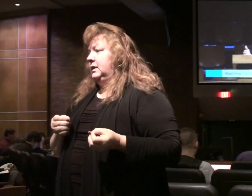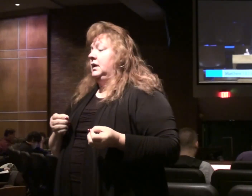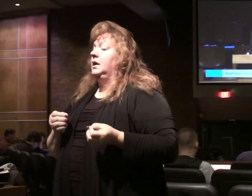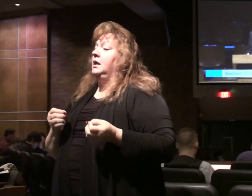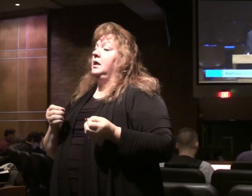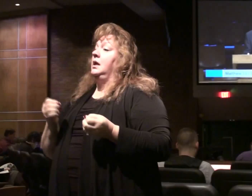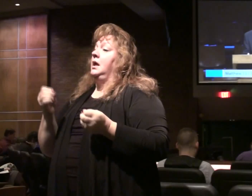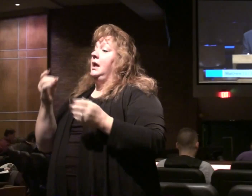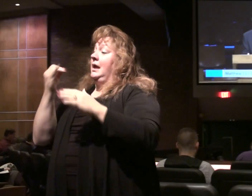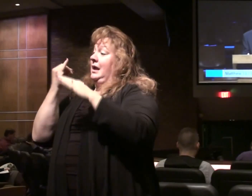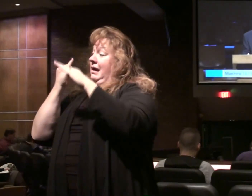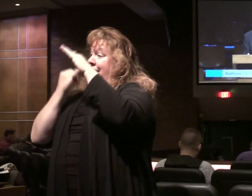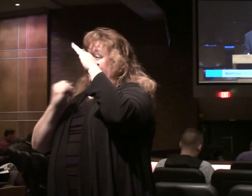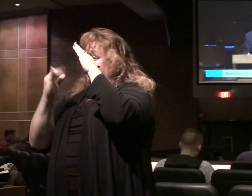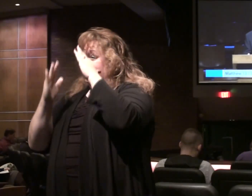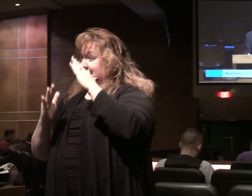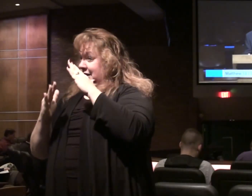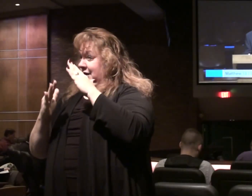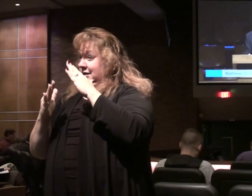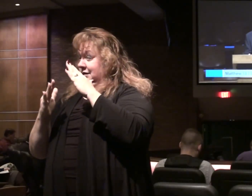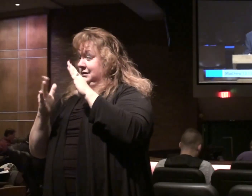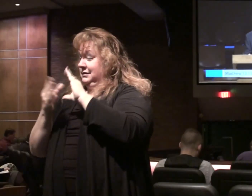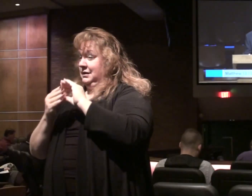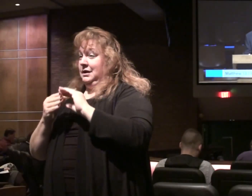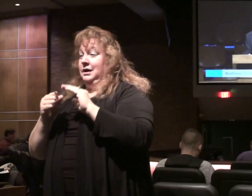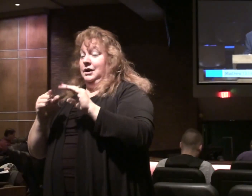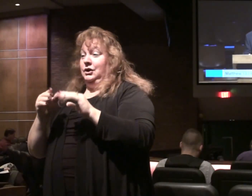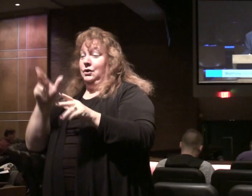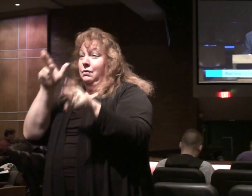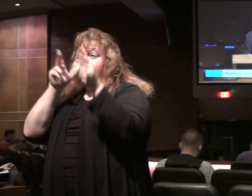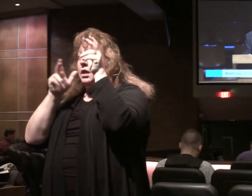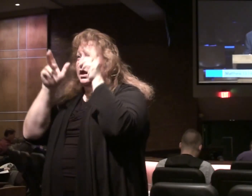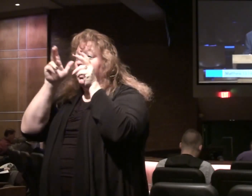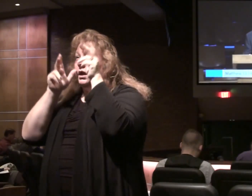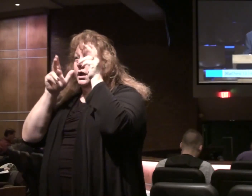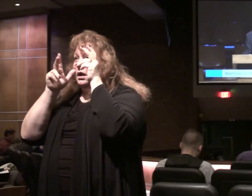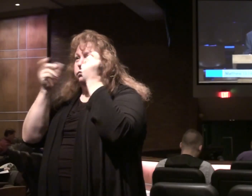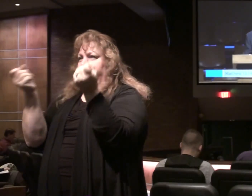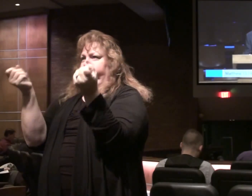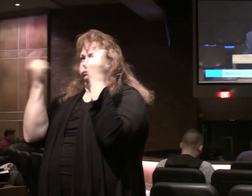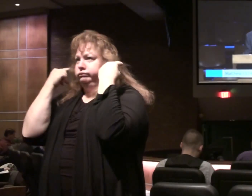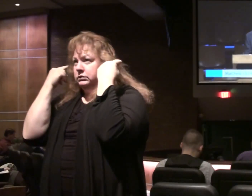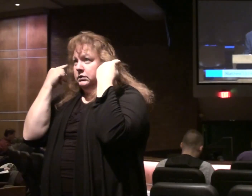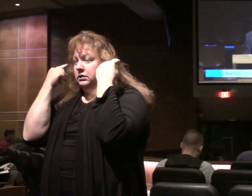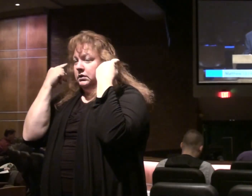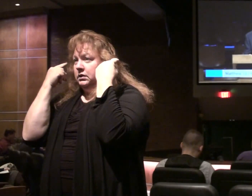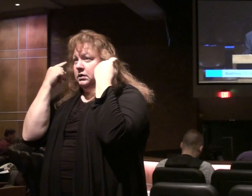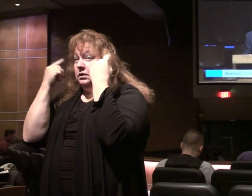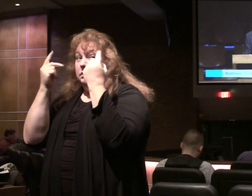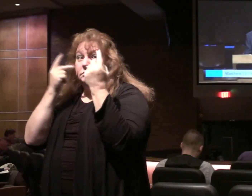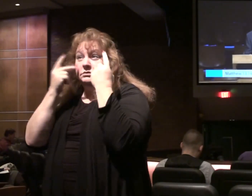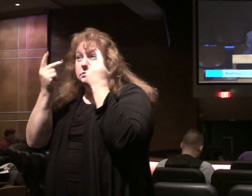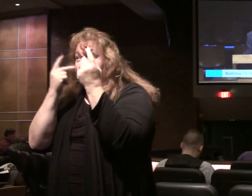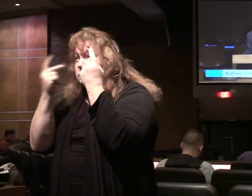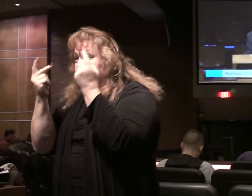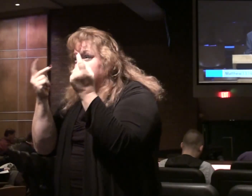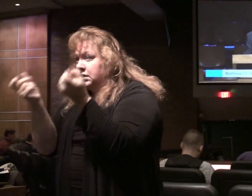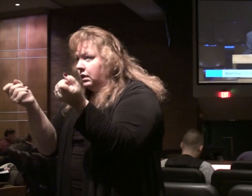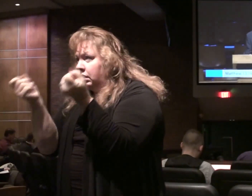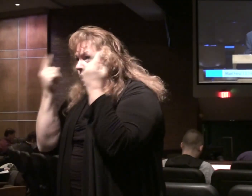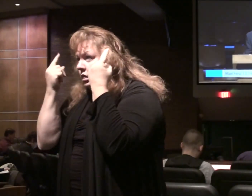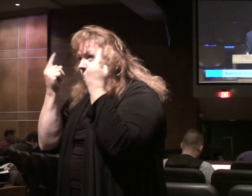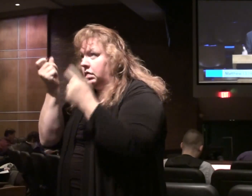of Isaiah is being fulfilled in their case. You will keep on hearing, you will not understand. You will keep on seeing, you will